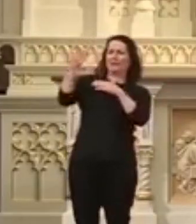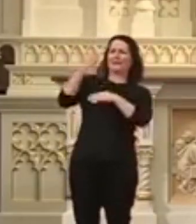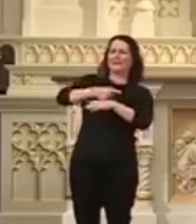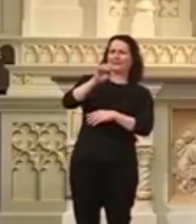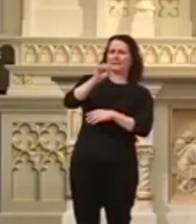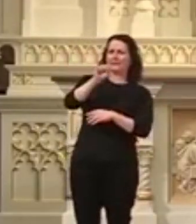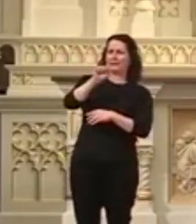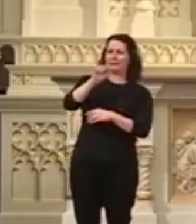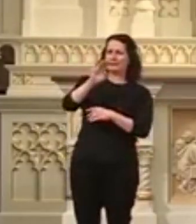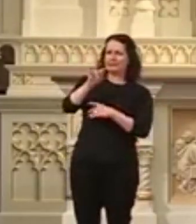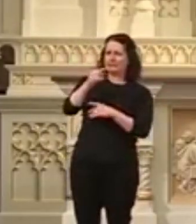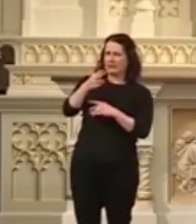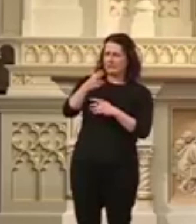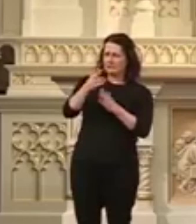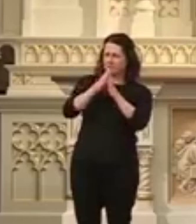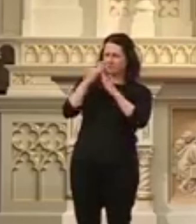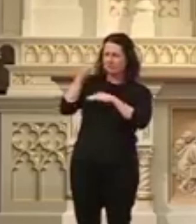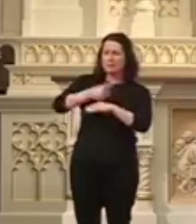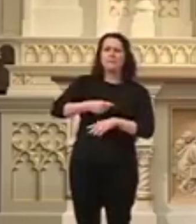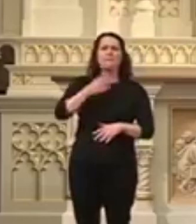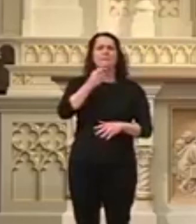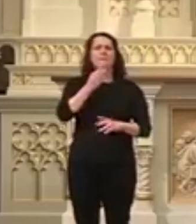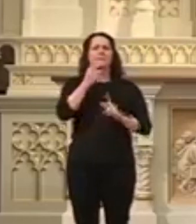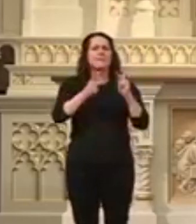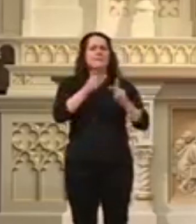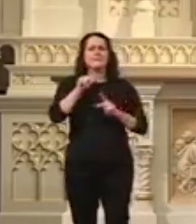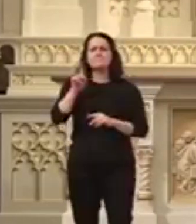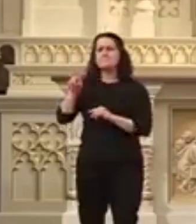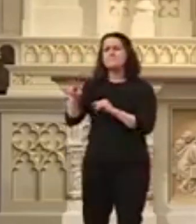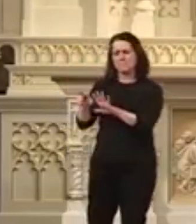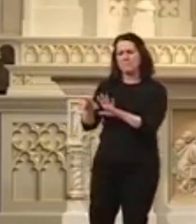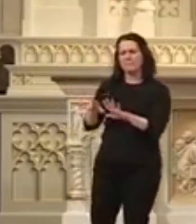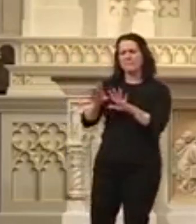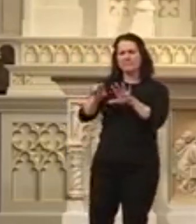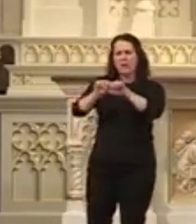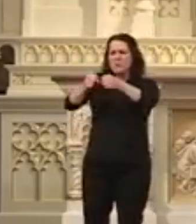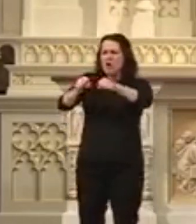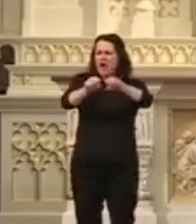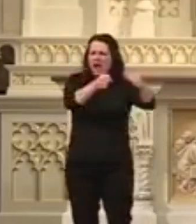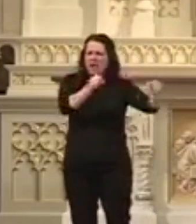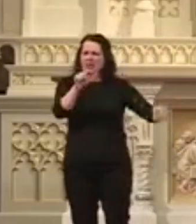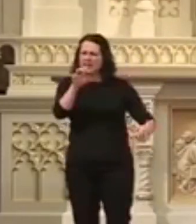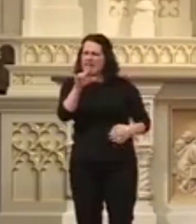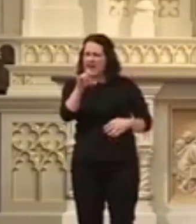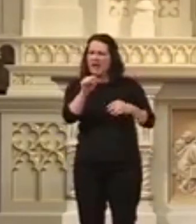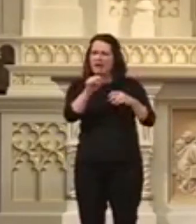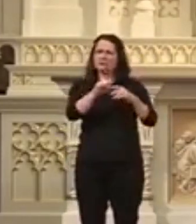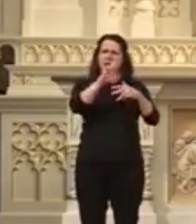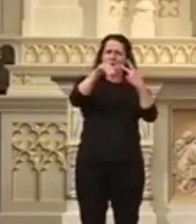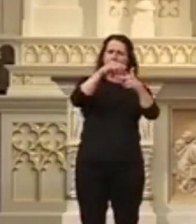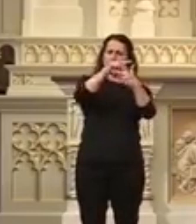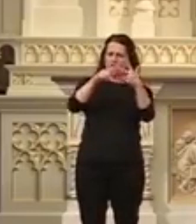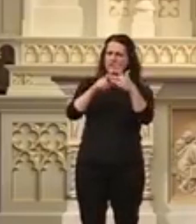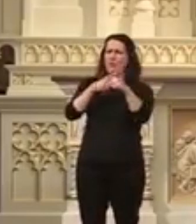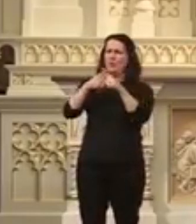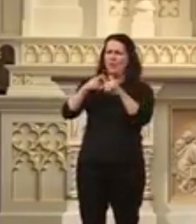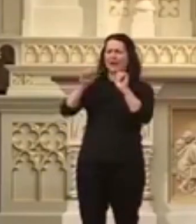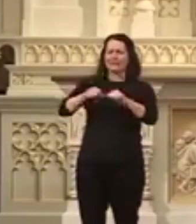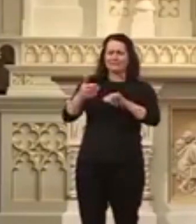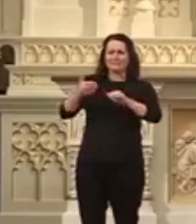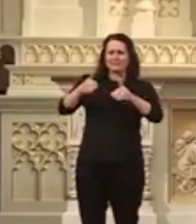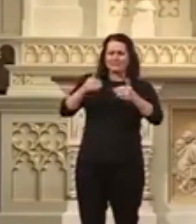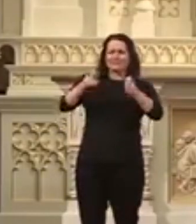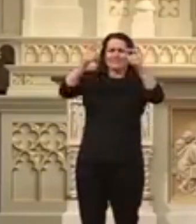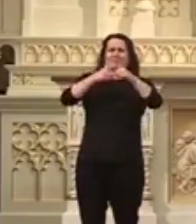was a solemn one, the Jews asked Pilate that their legs be broken and that they be taken down. So the